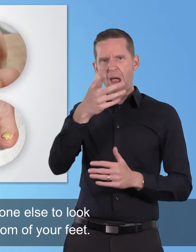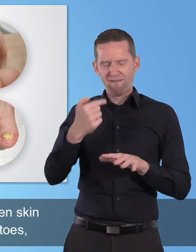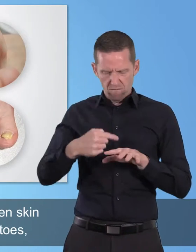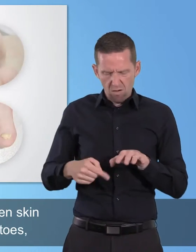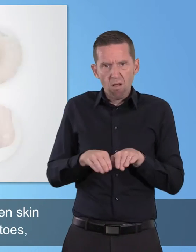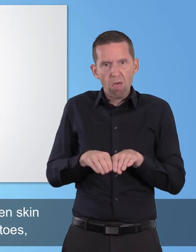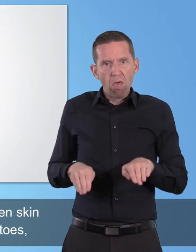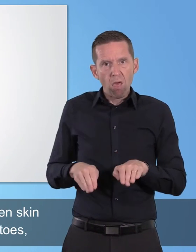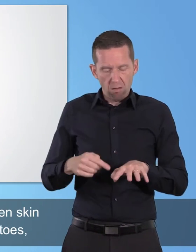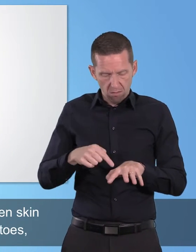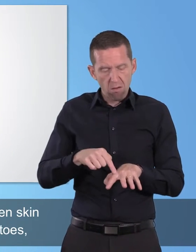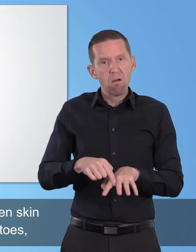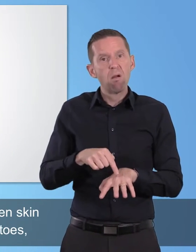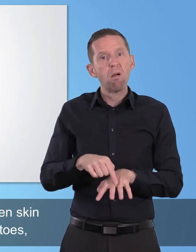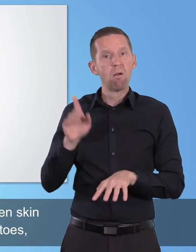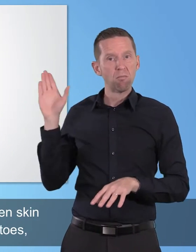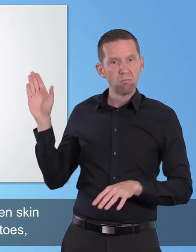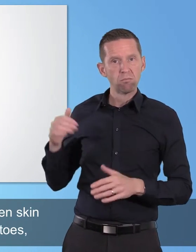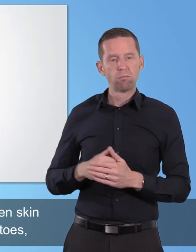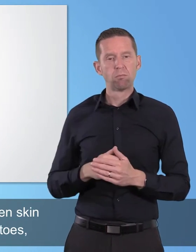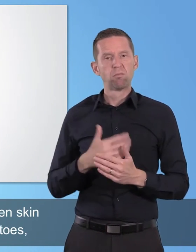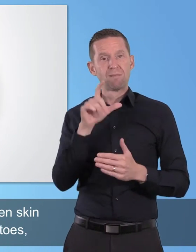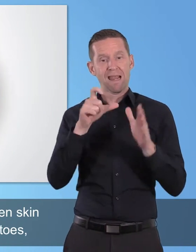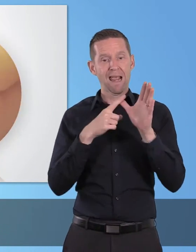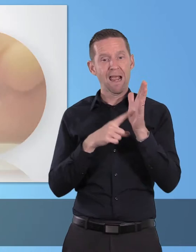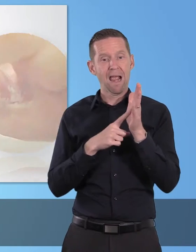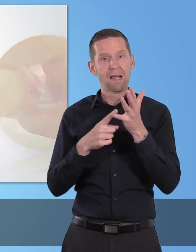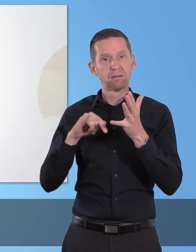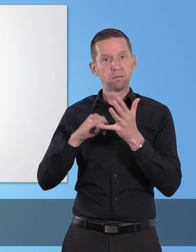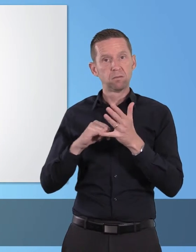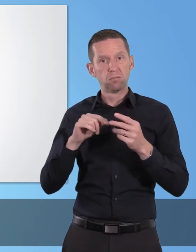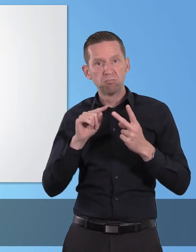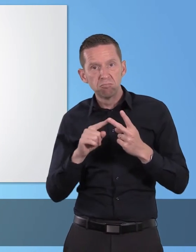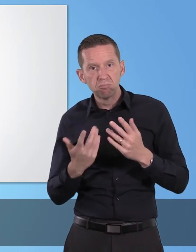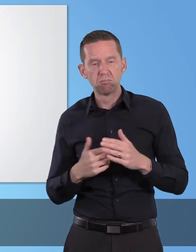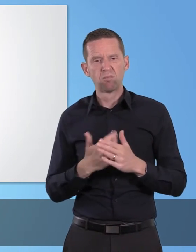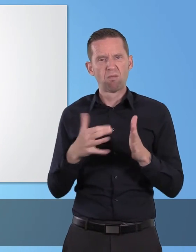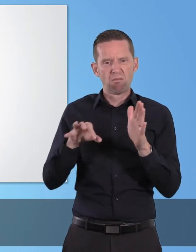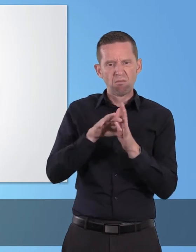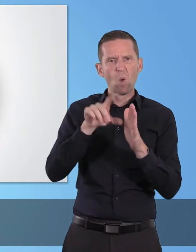If you have broken skin between your toes, calluses,